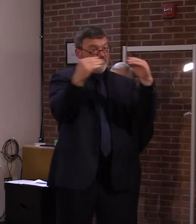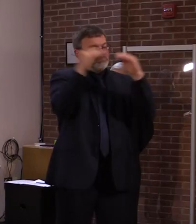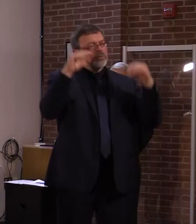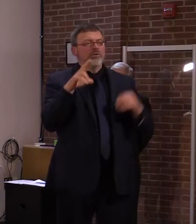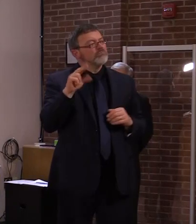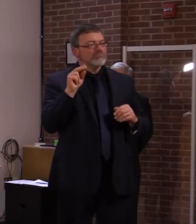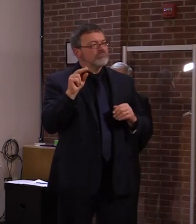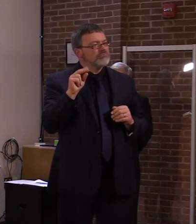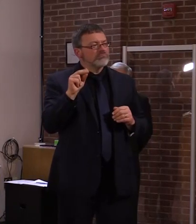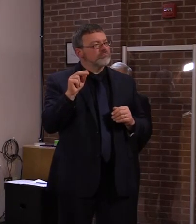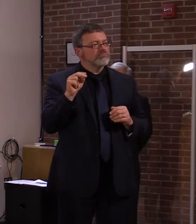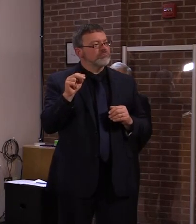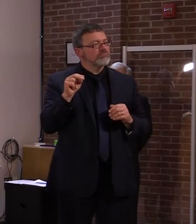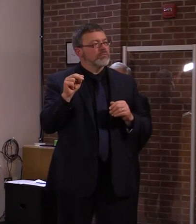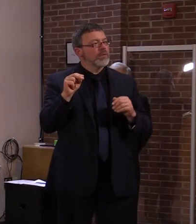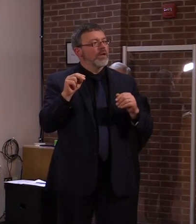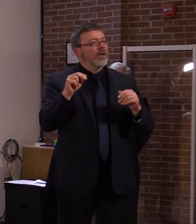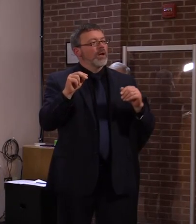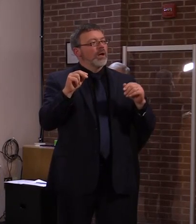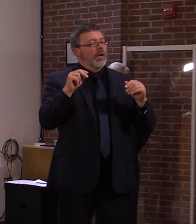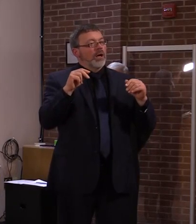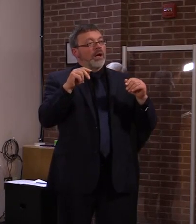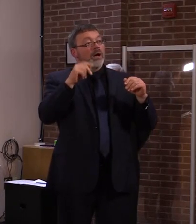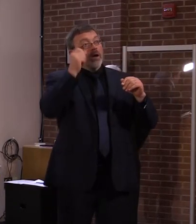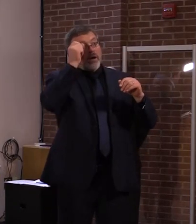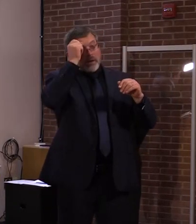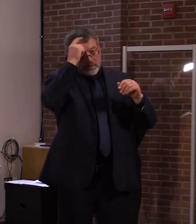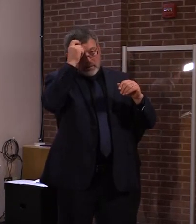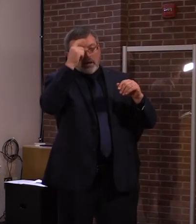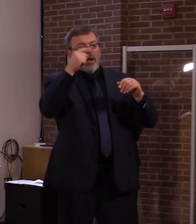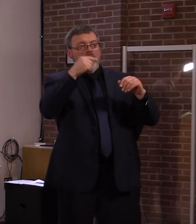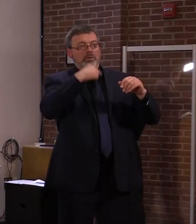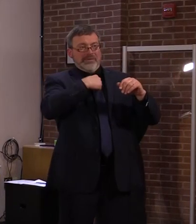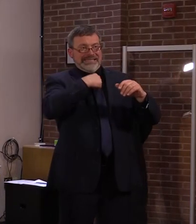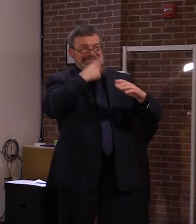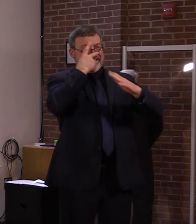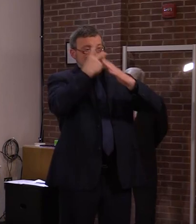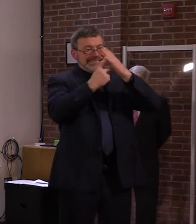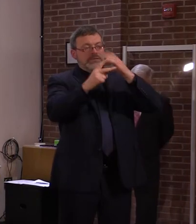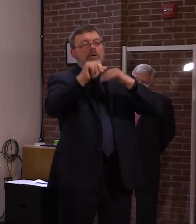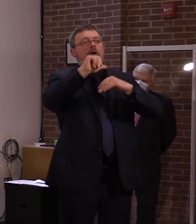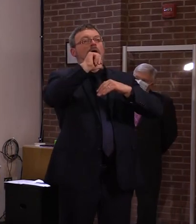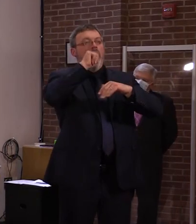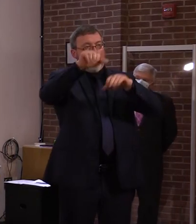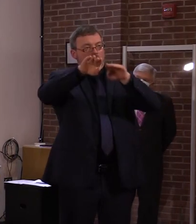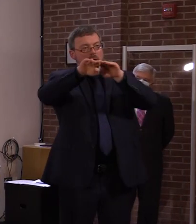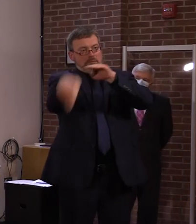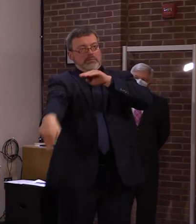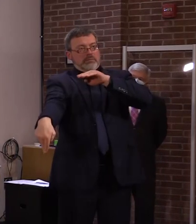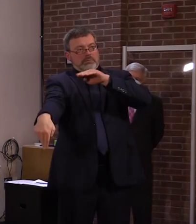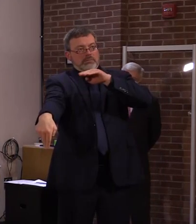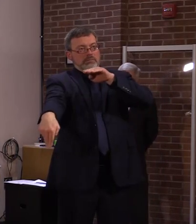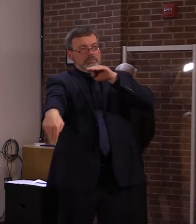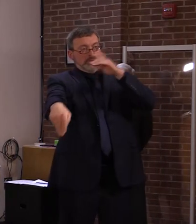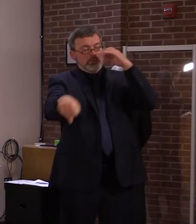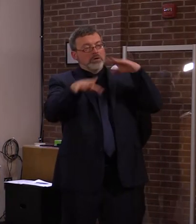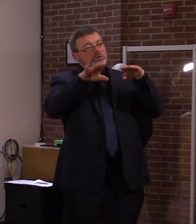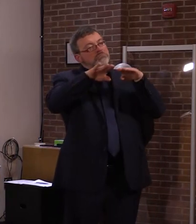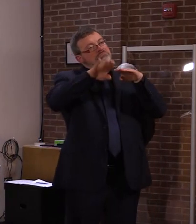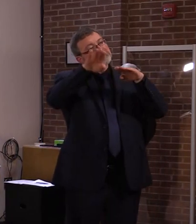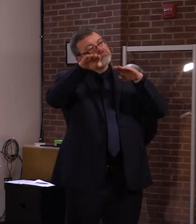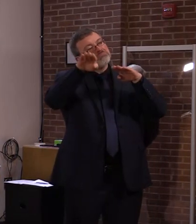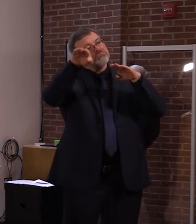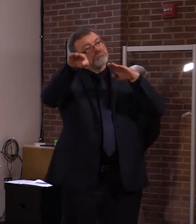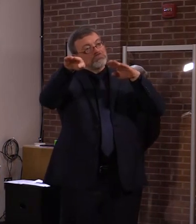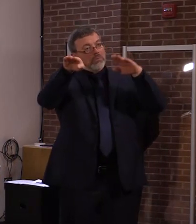going to decline. So either sort of at a rate that we're at now or a little bit less even, you know, basically what we've been seeing over the last 2 weeks,